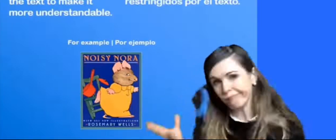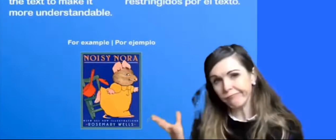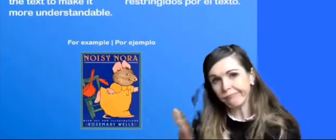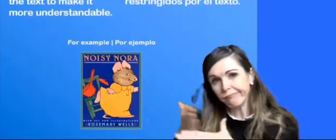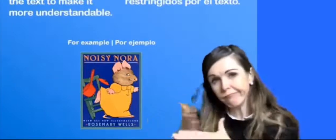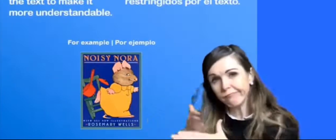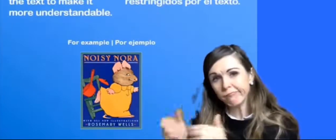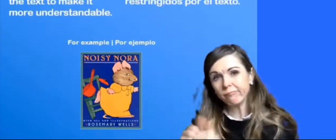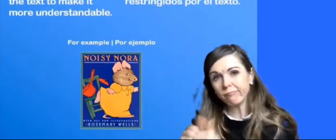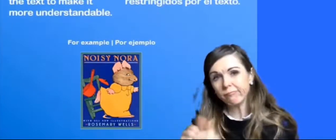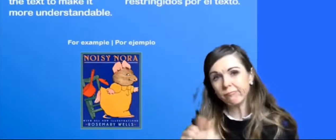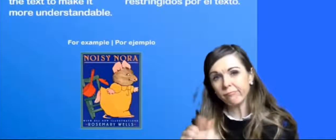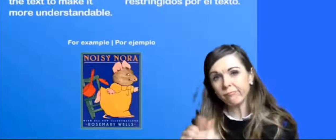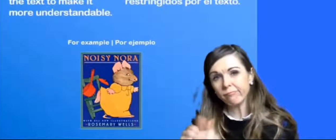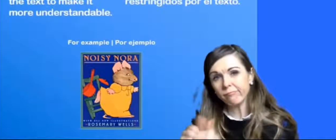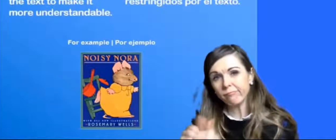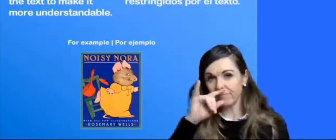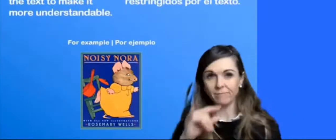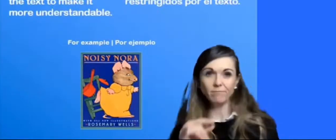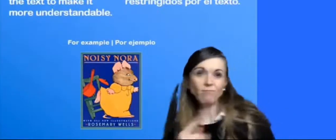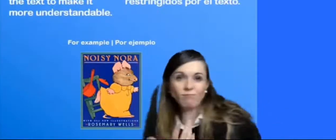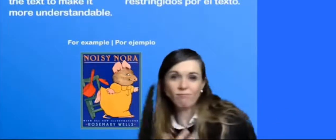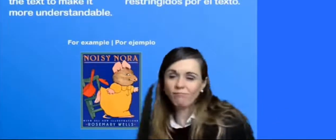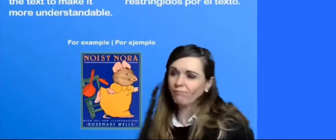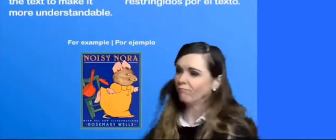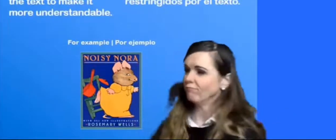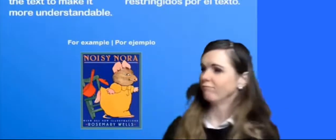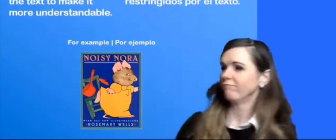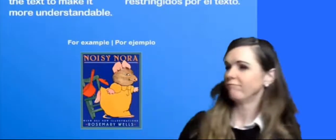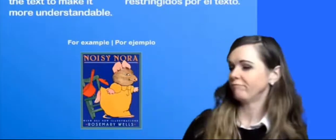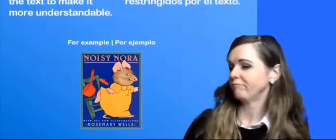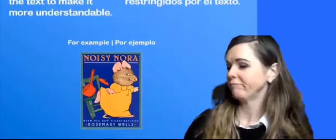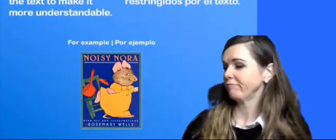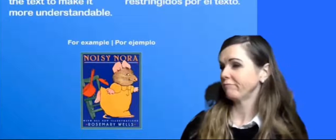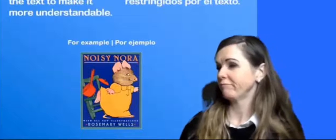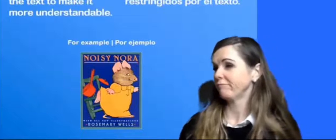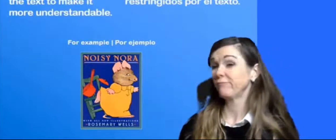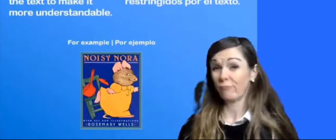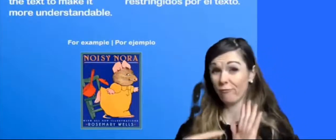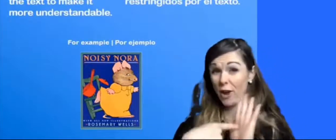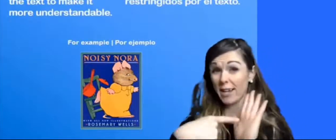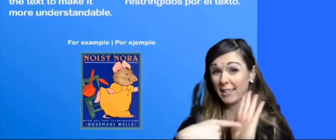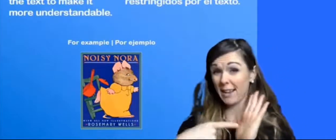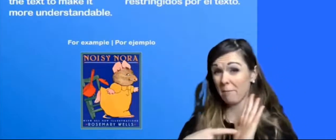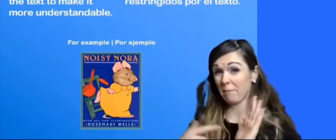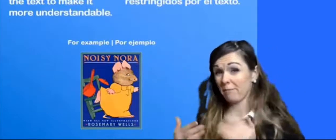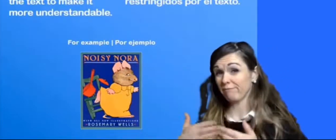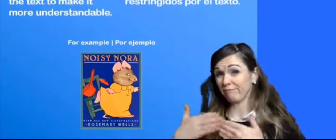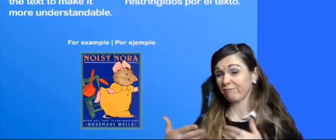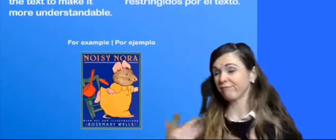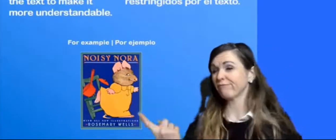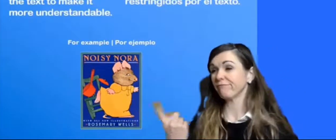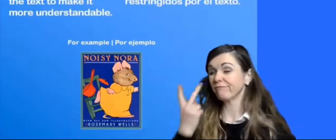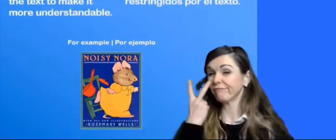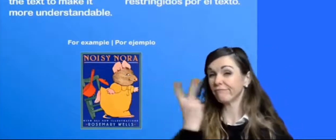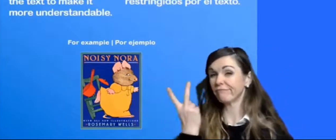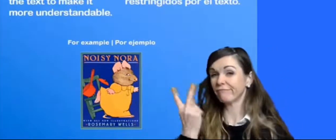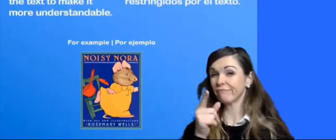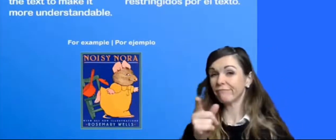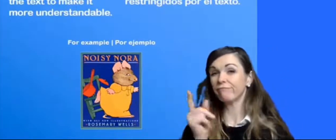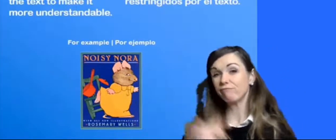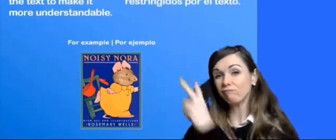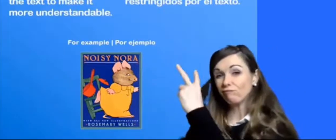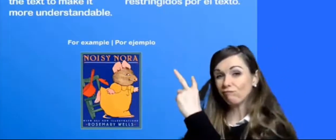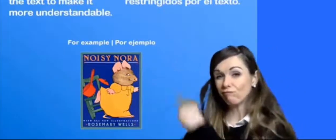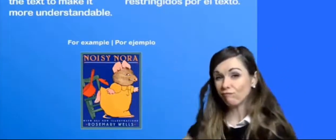Anything that you can add to a story and elaborate on in that text to share with your child is beneficial.